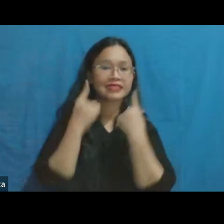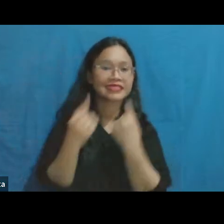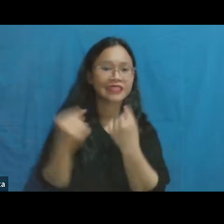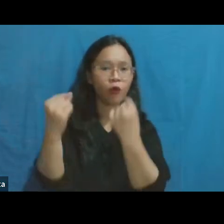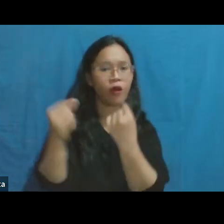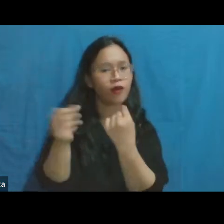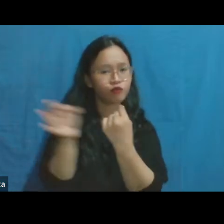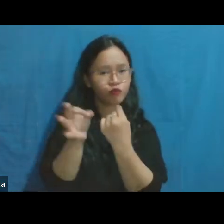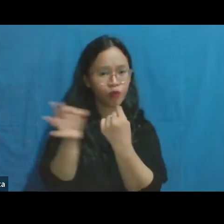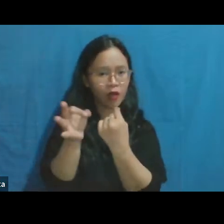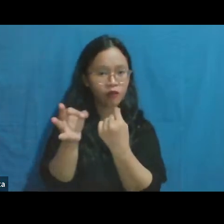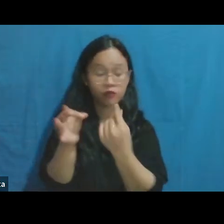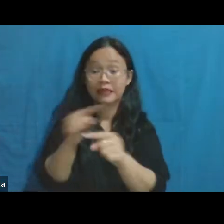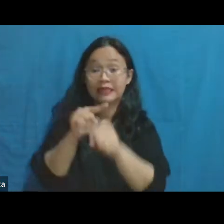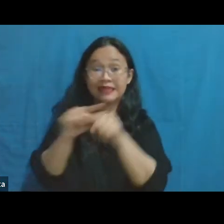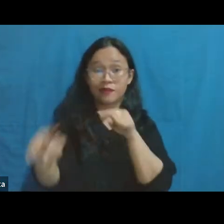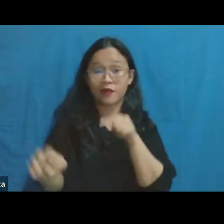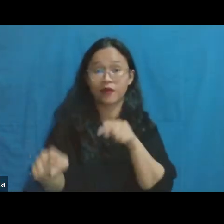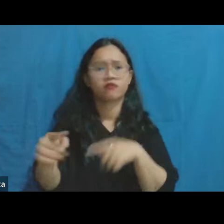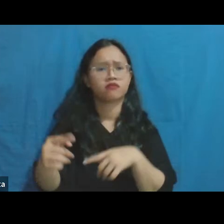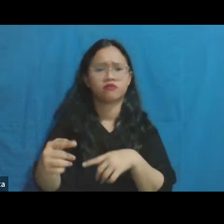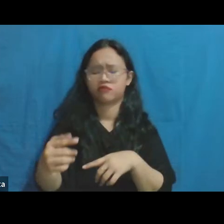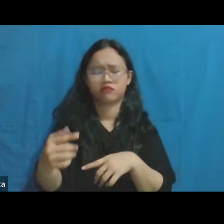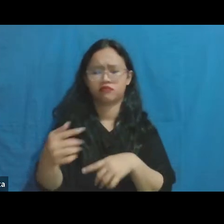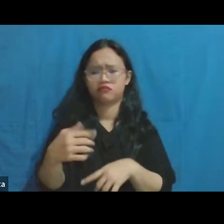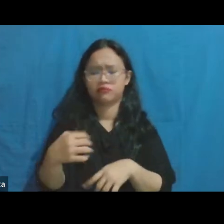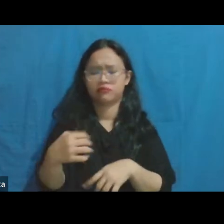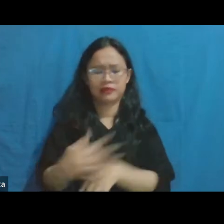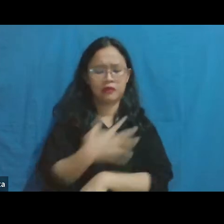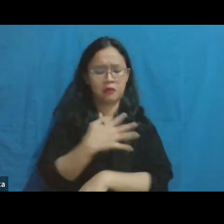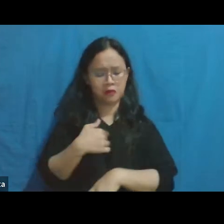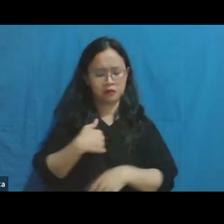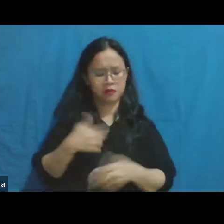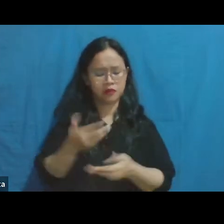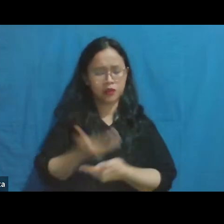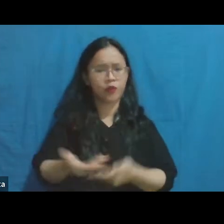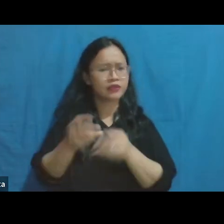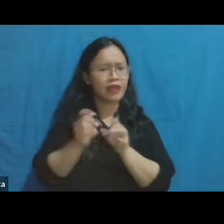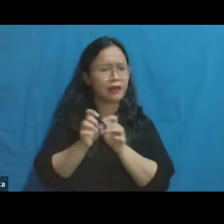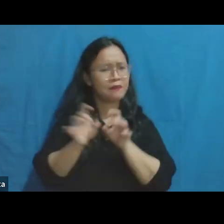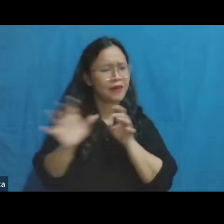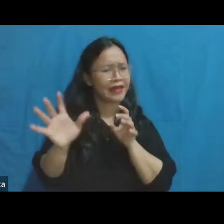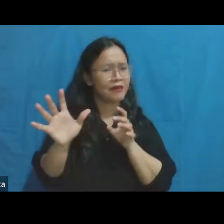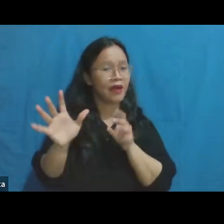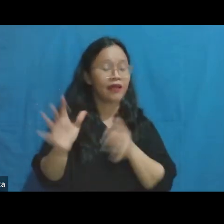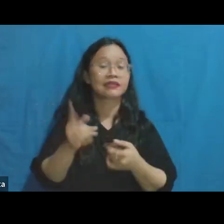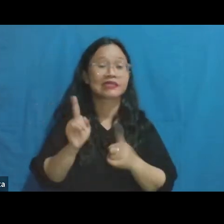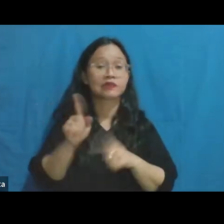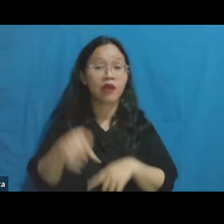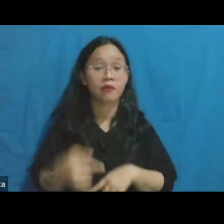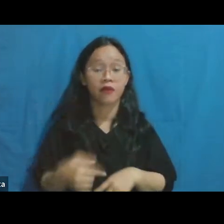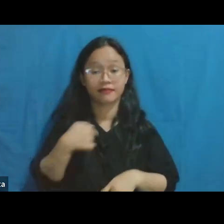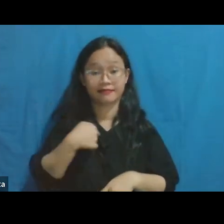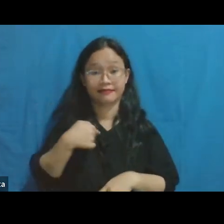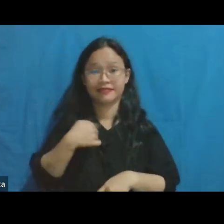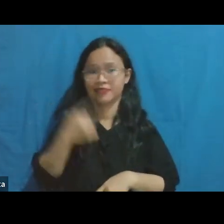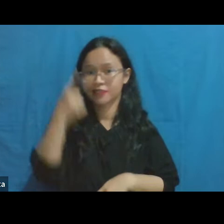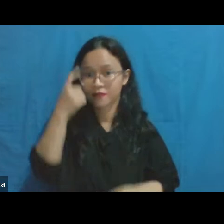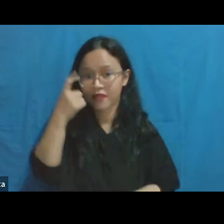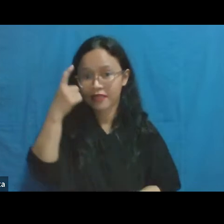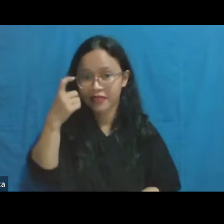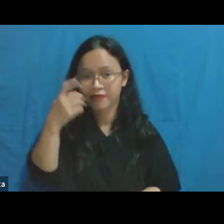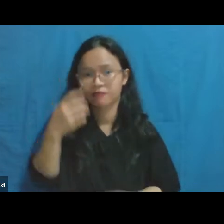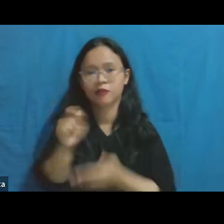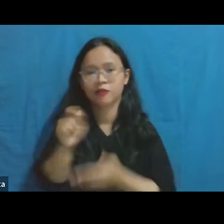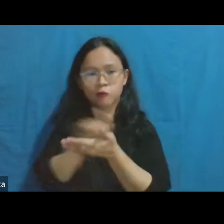different situation because when I was studying in Java, I have this freedom of expression. I